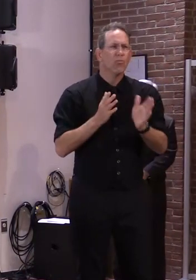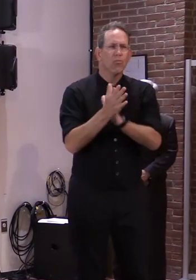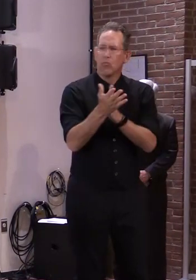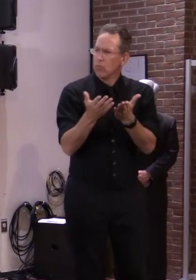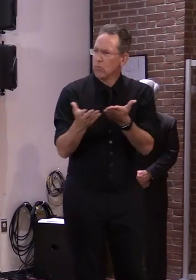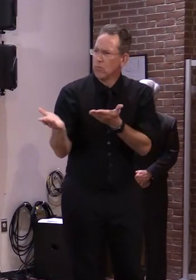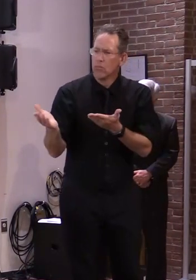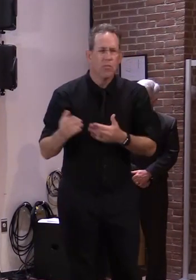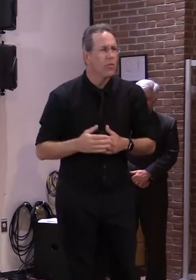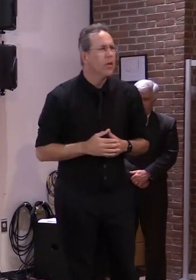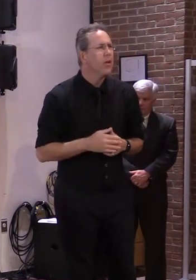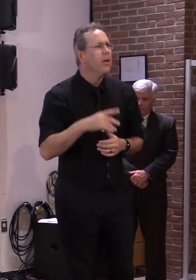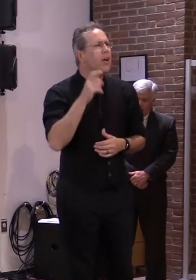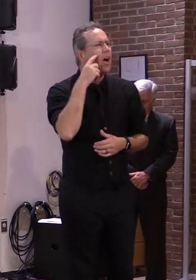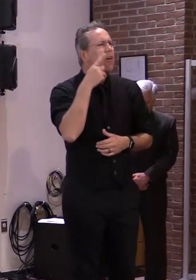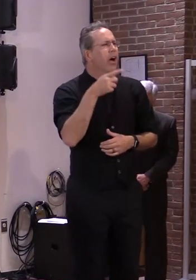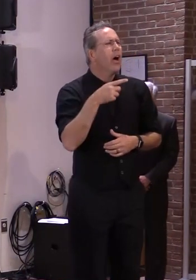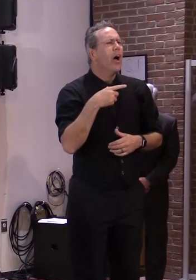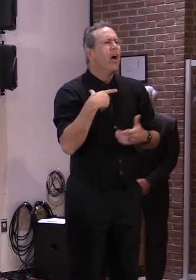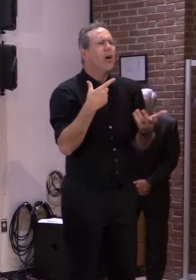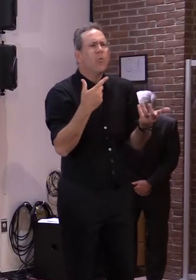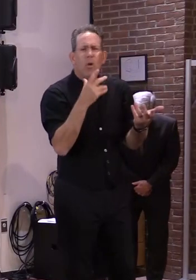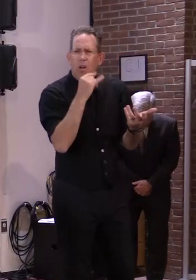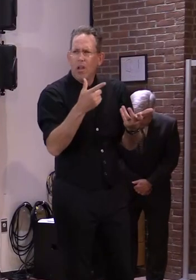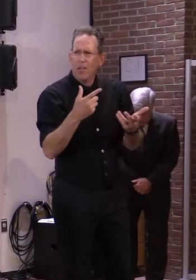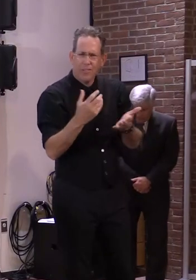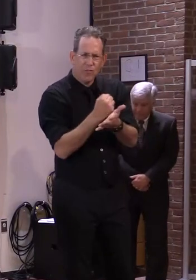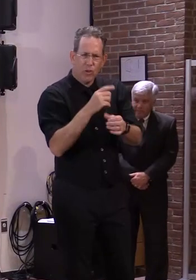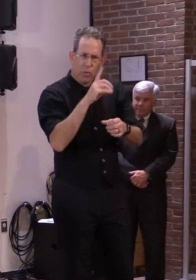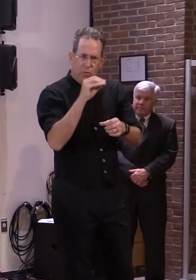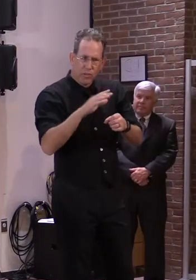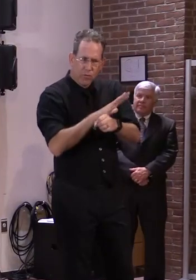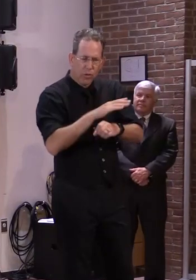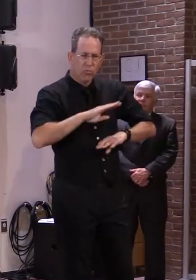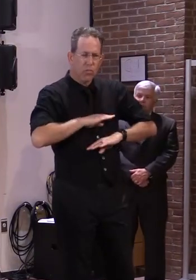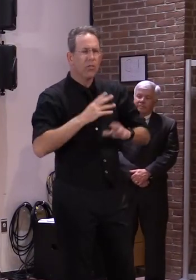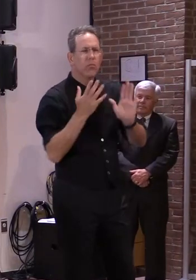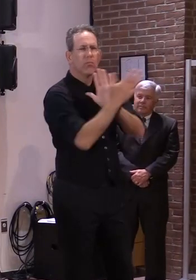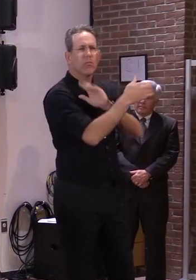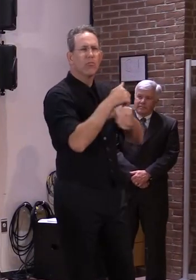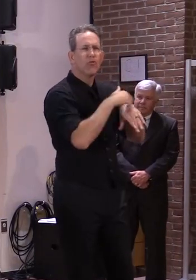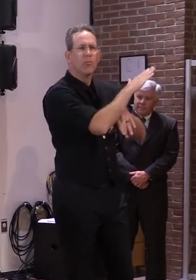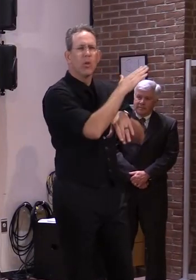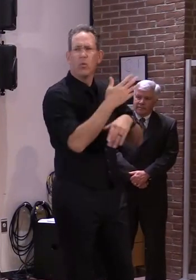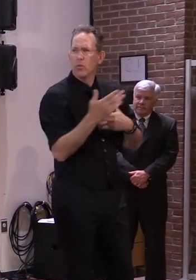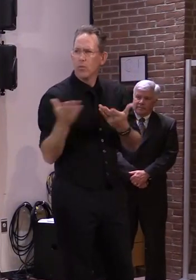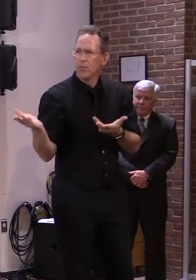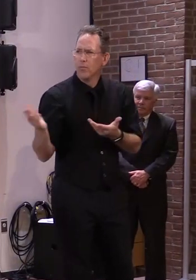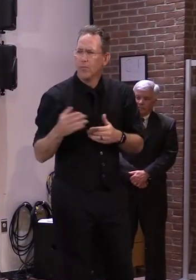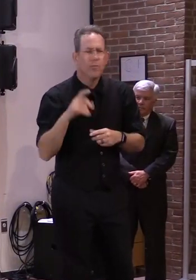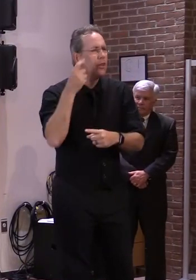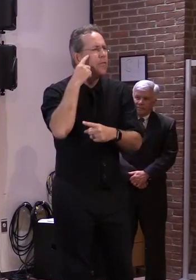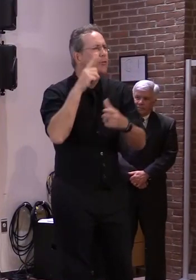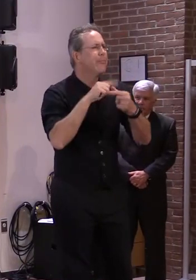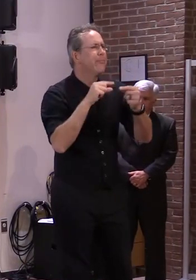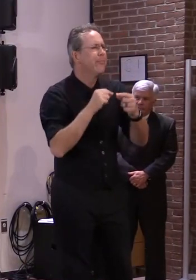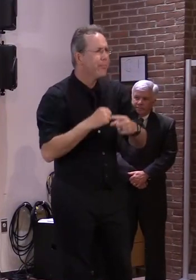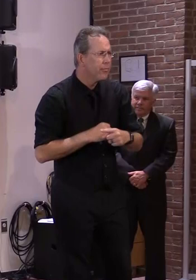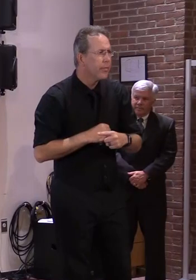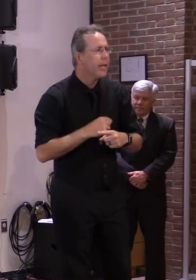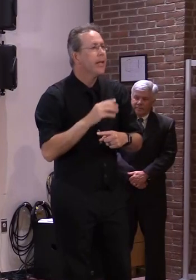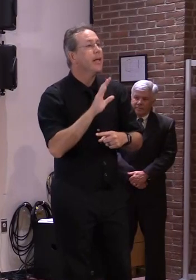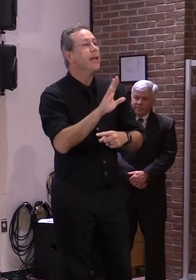some statistics across the country where, and I was surprised by this, that members of the